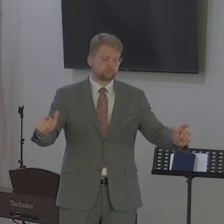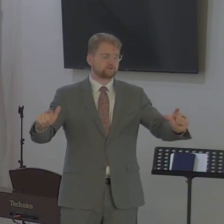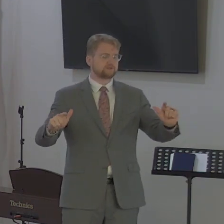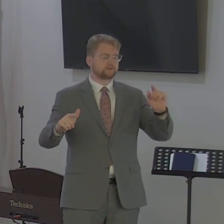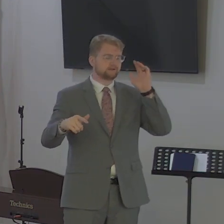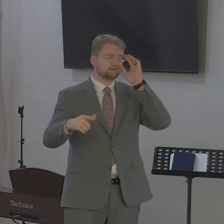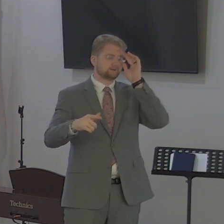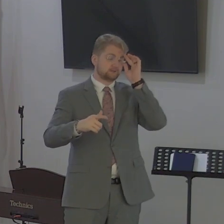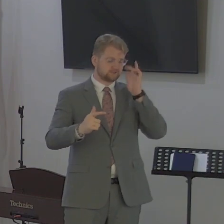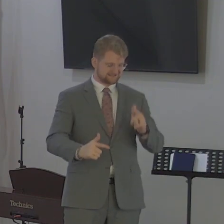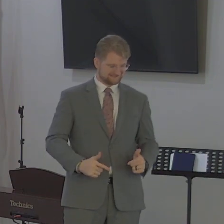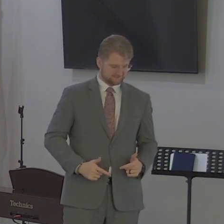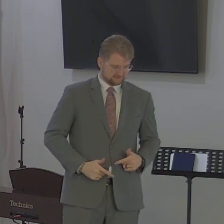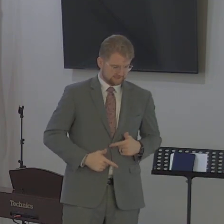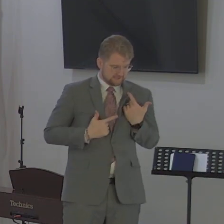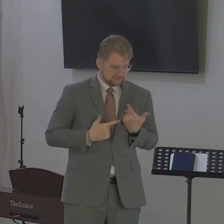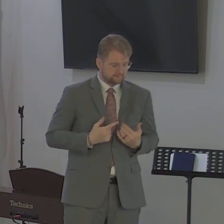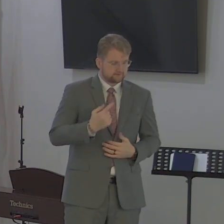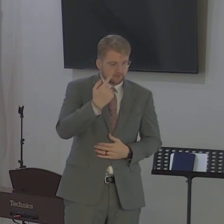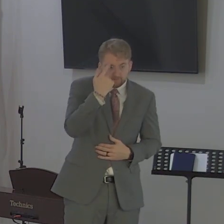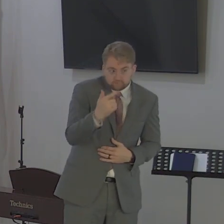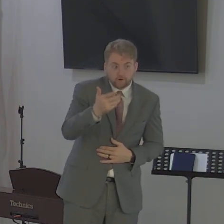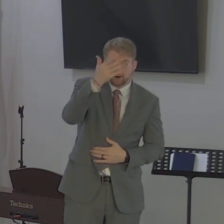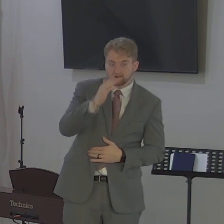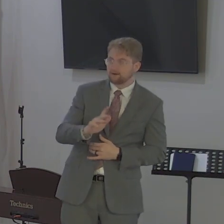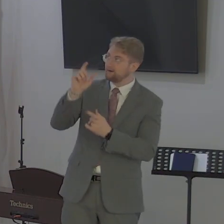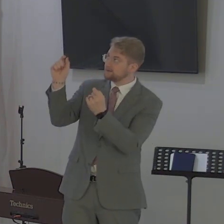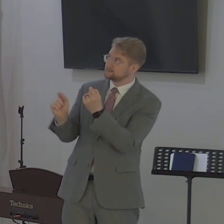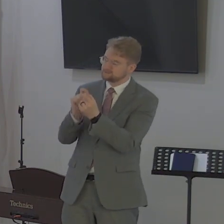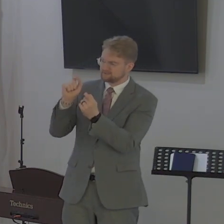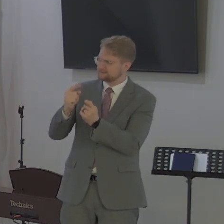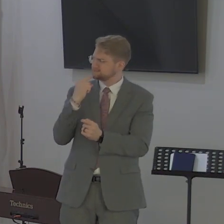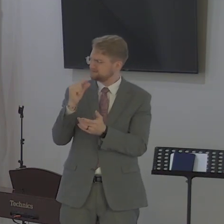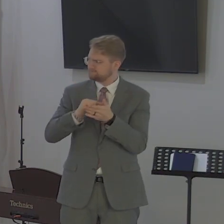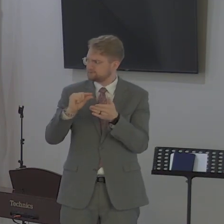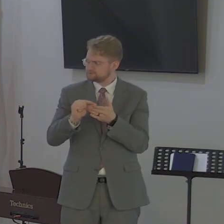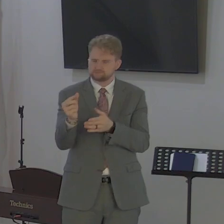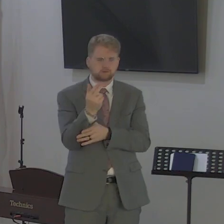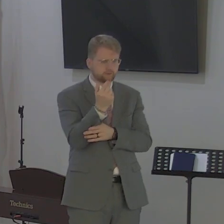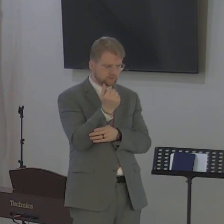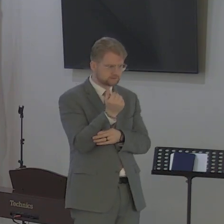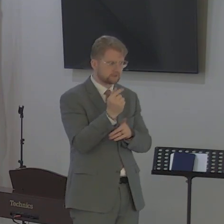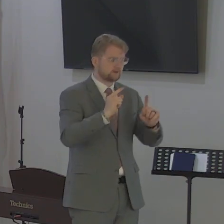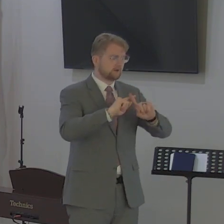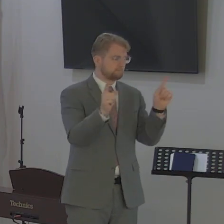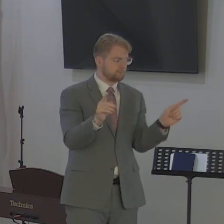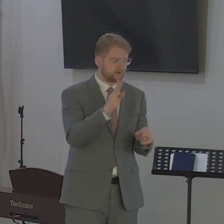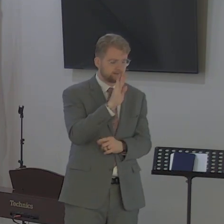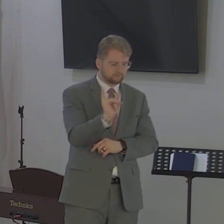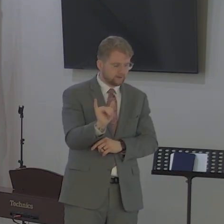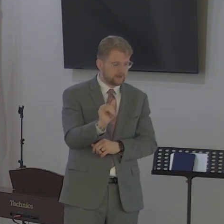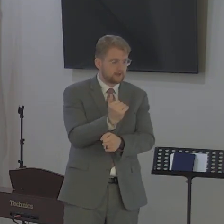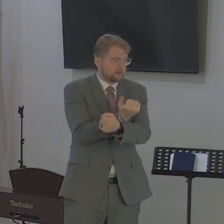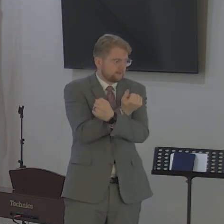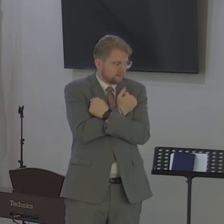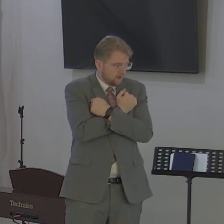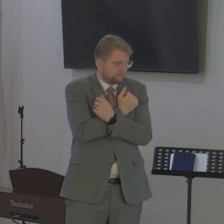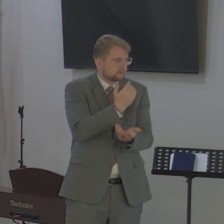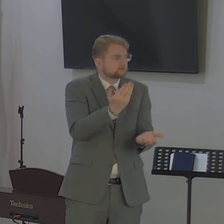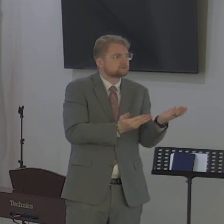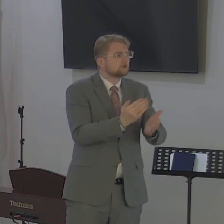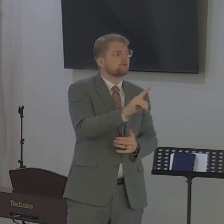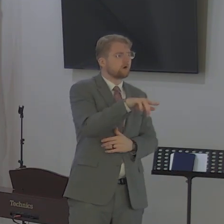live our life for God, specifically, as he says in verse 13, but by love, serve one